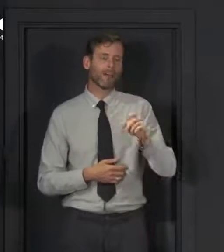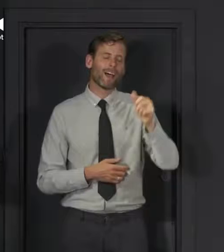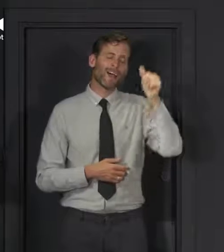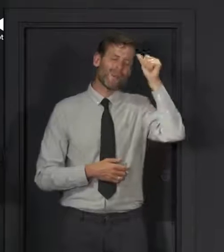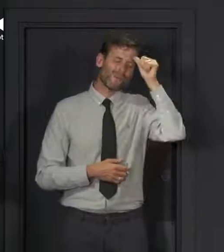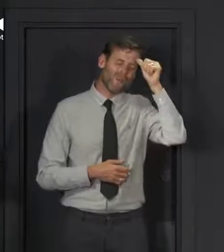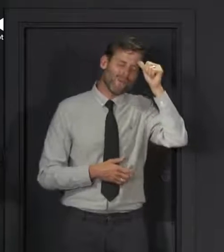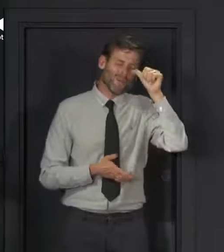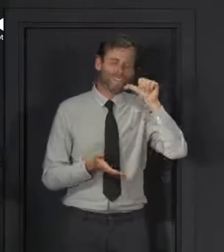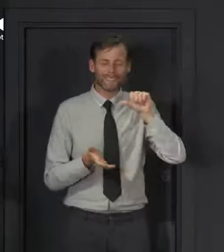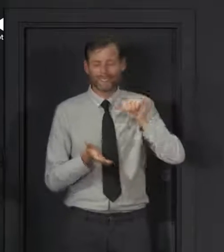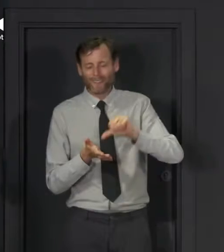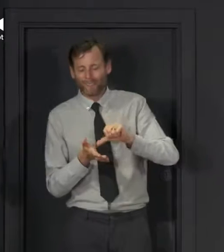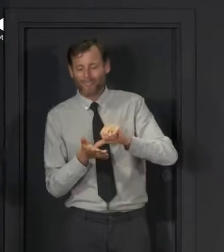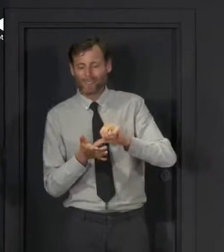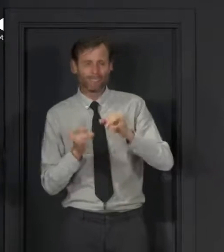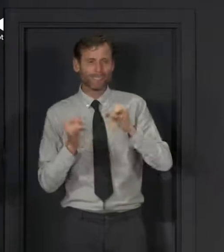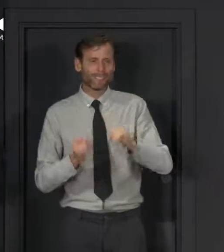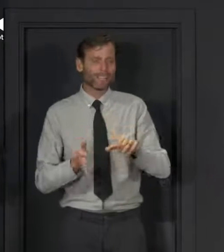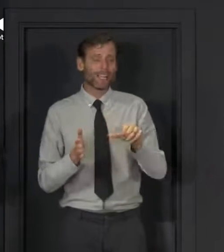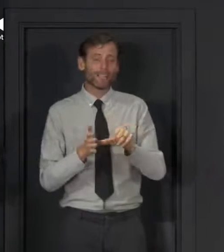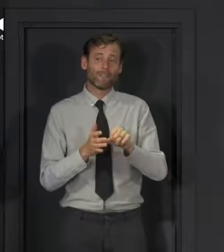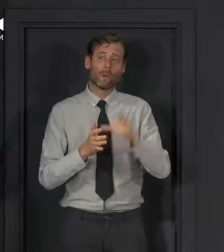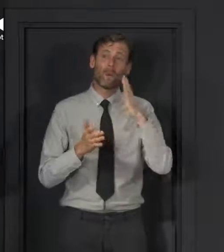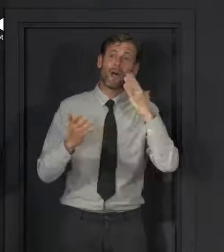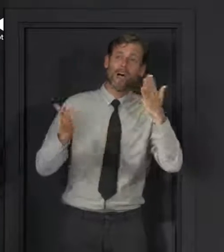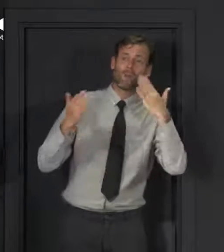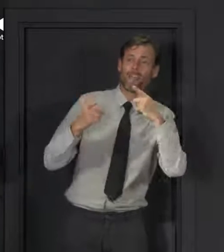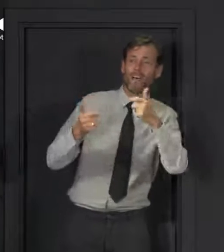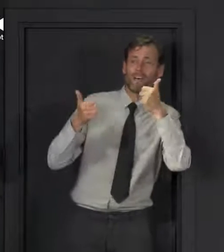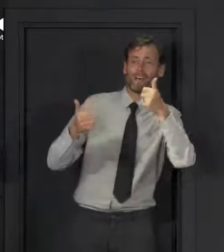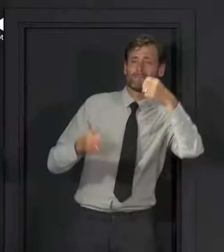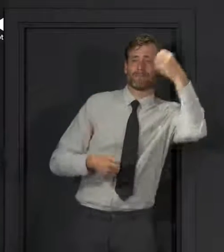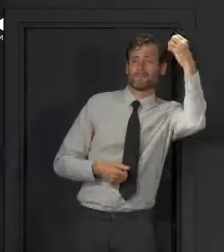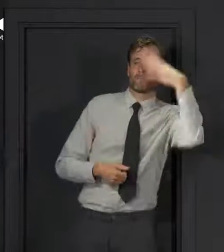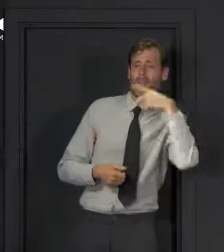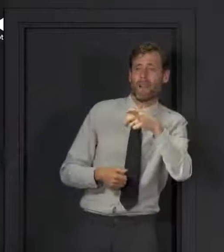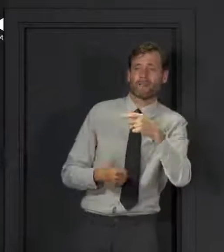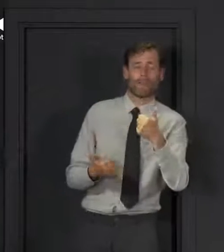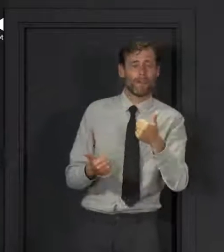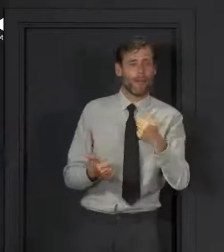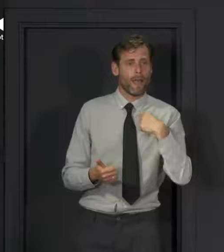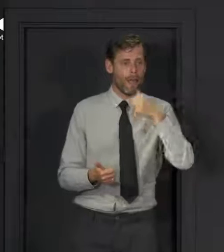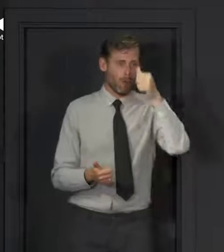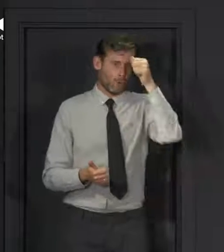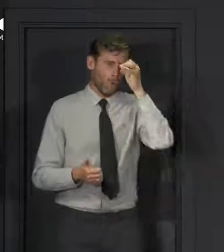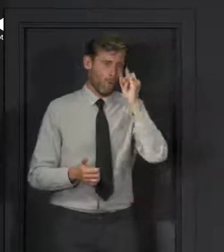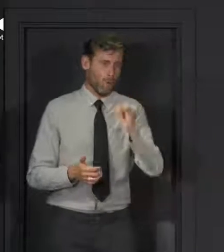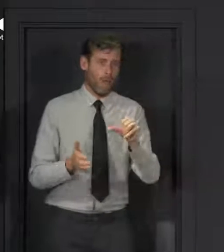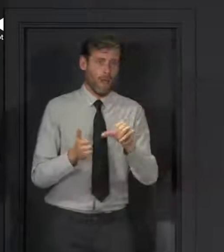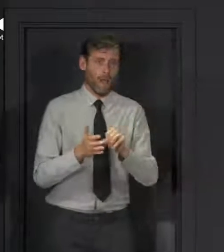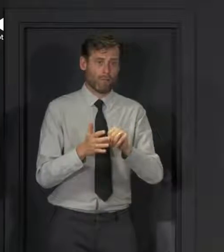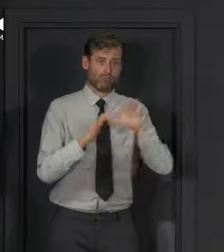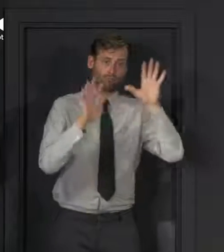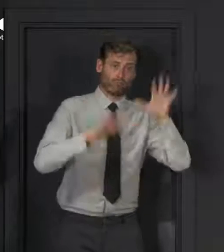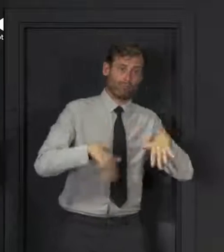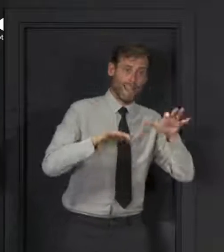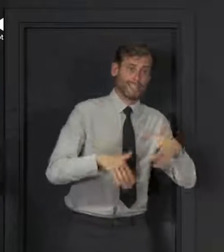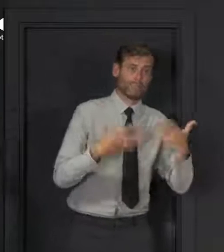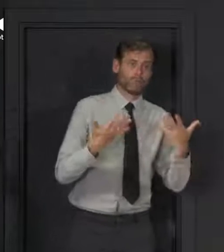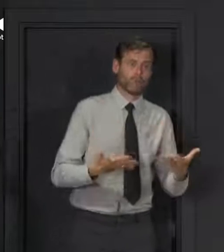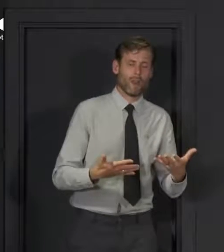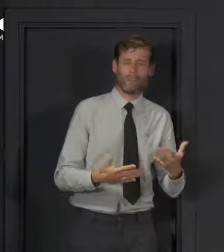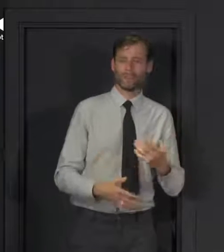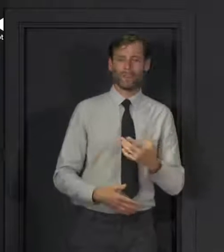it's tough, it's especially tough when the weather looks good. It's hard if we get rain today not to want to